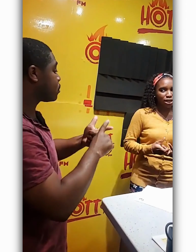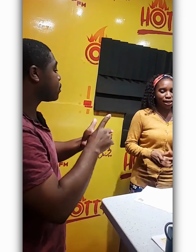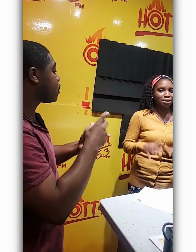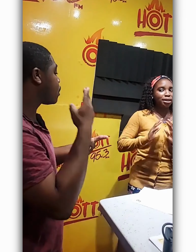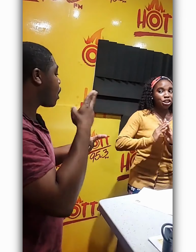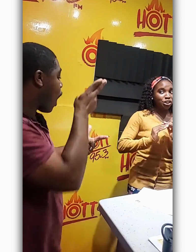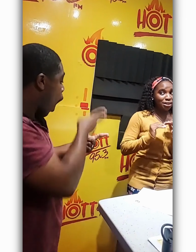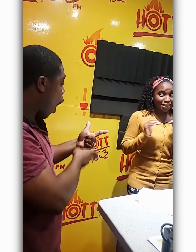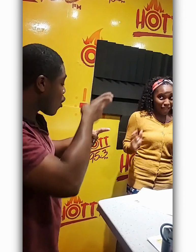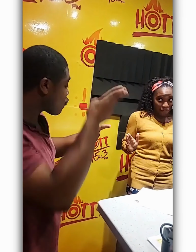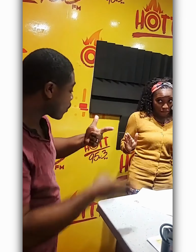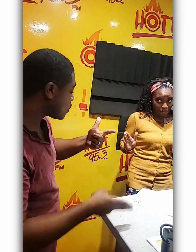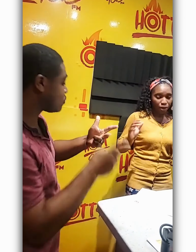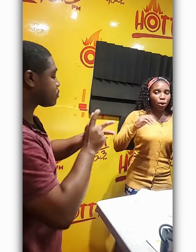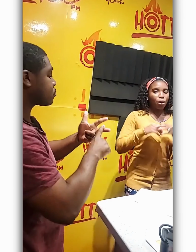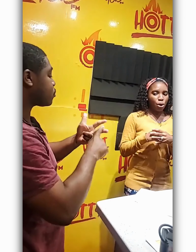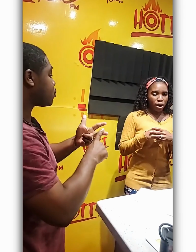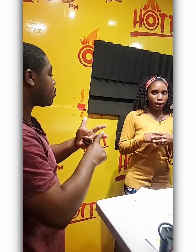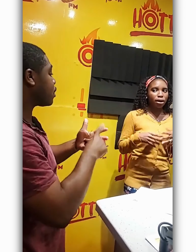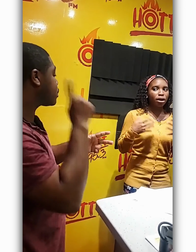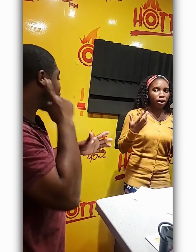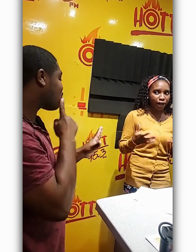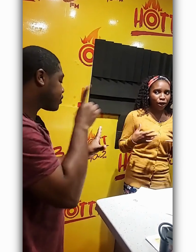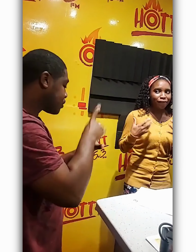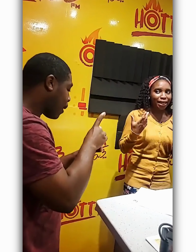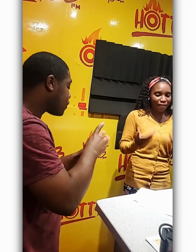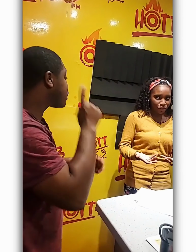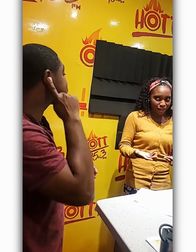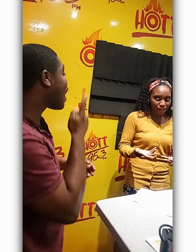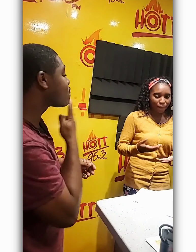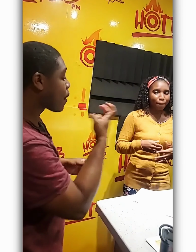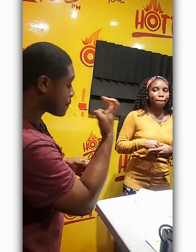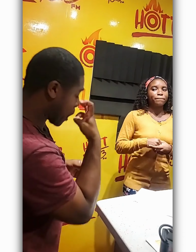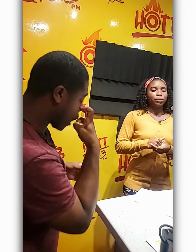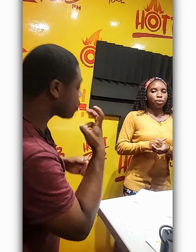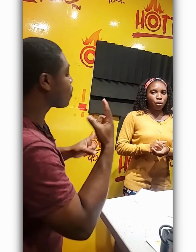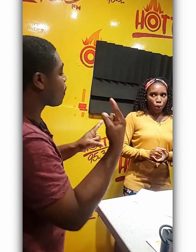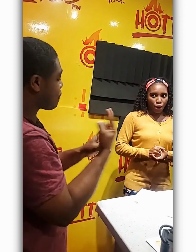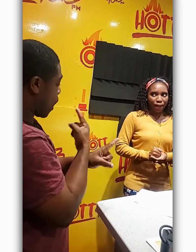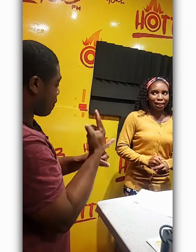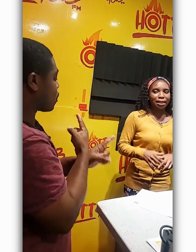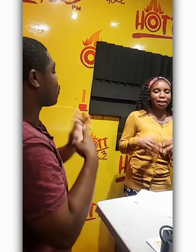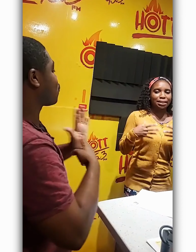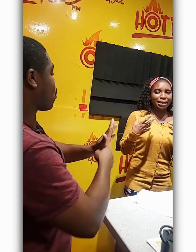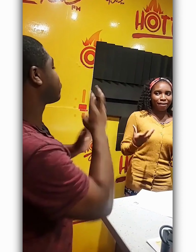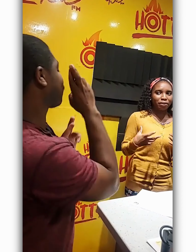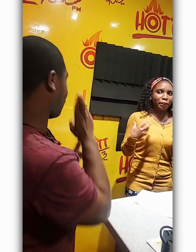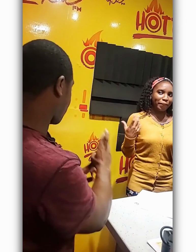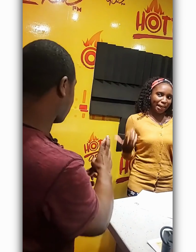as just deaf or hard of hearing or deaf